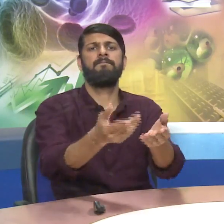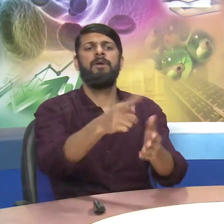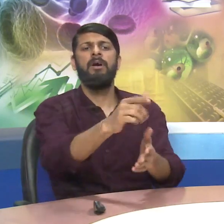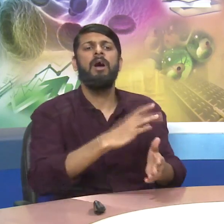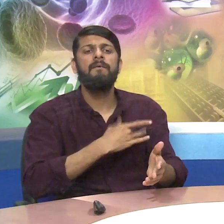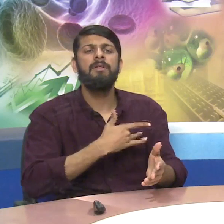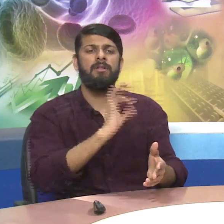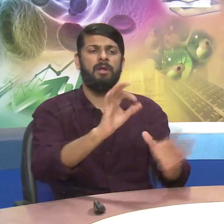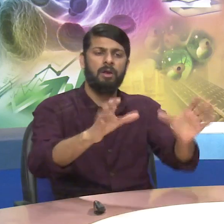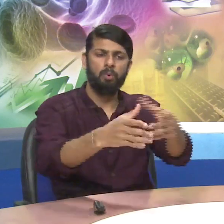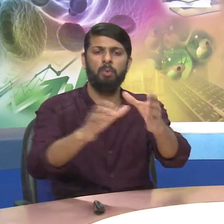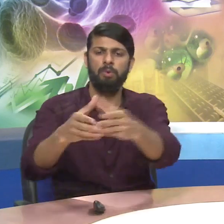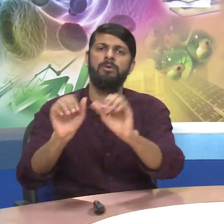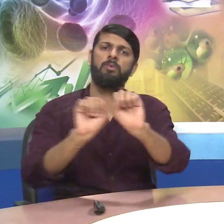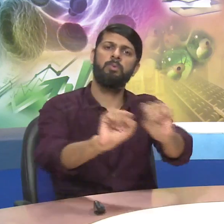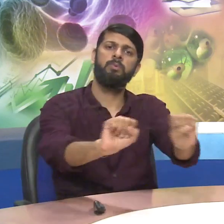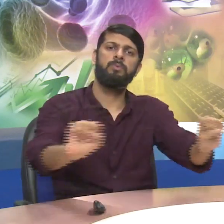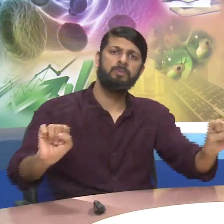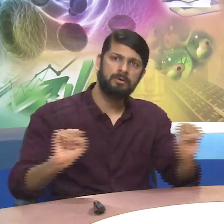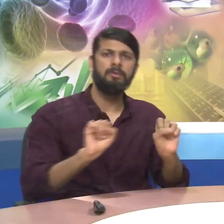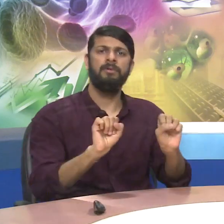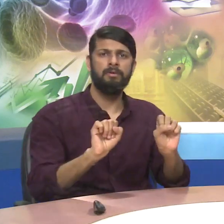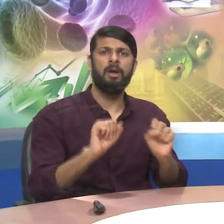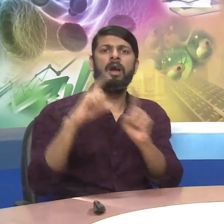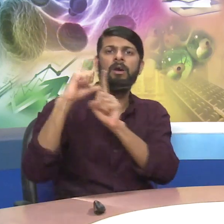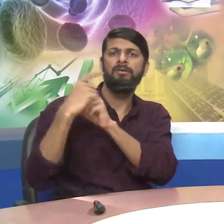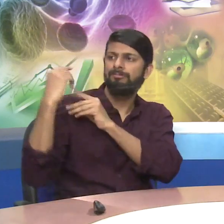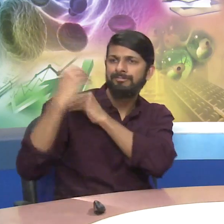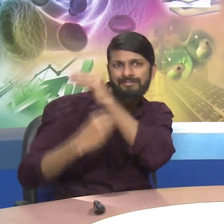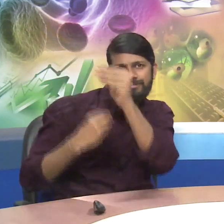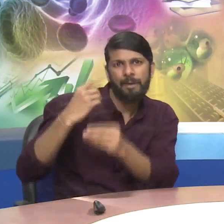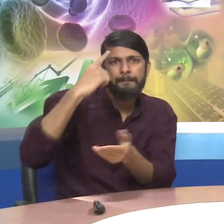state will not discriminate